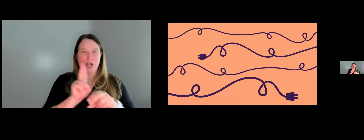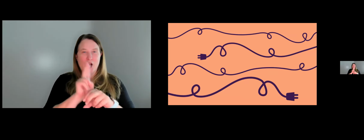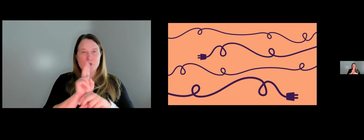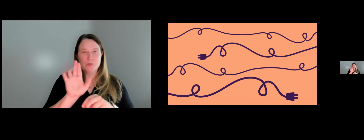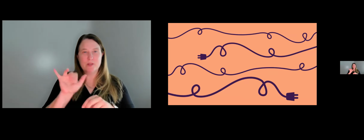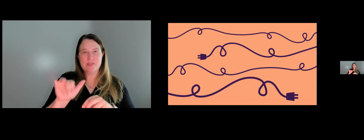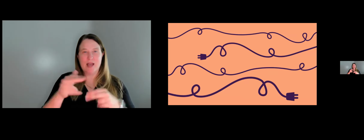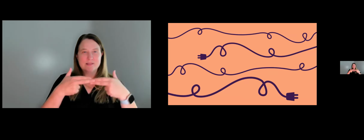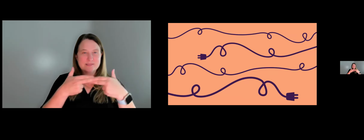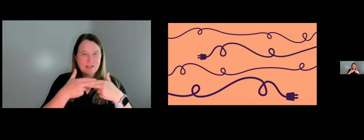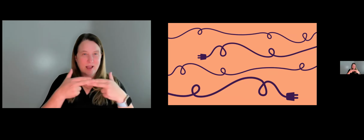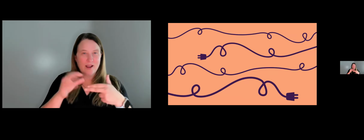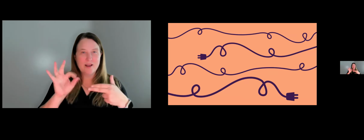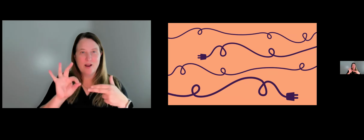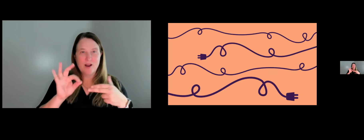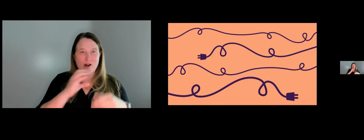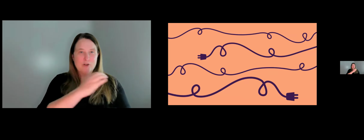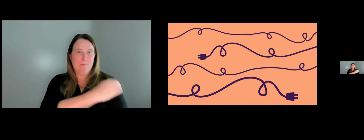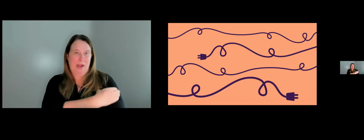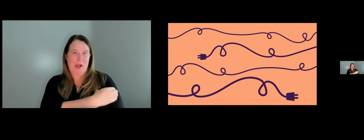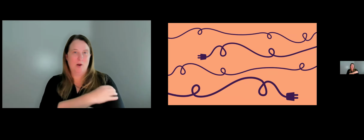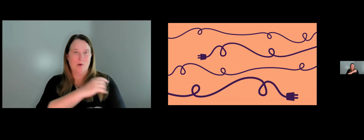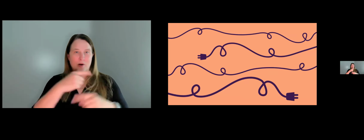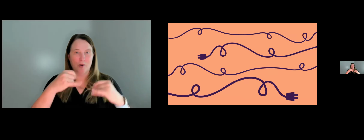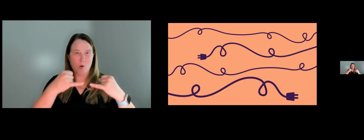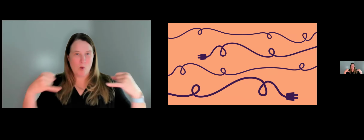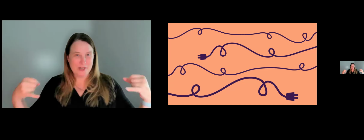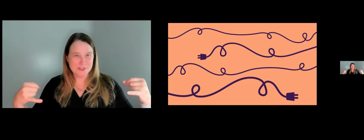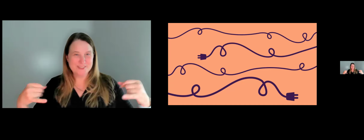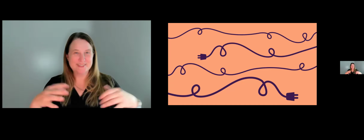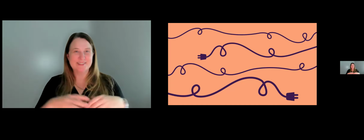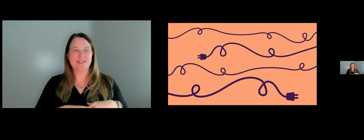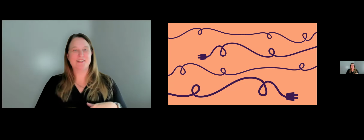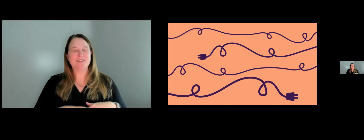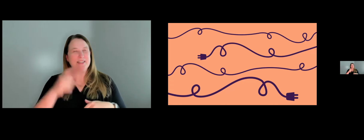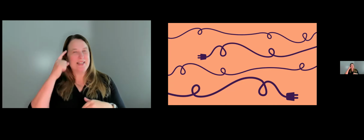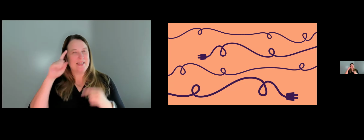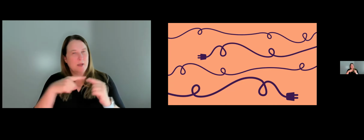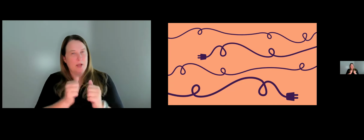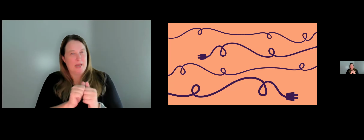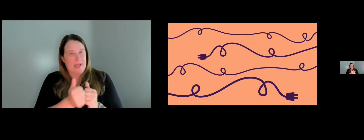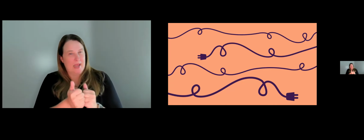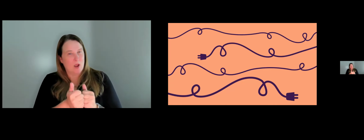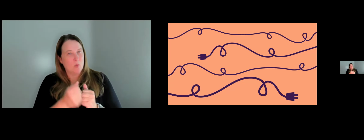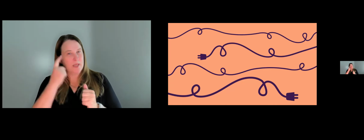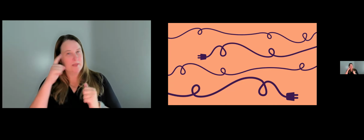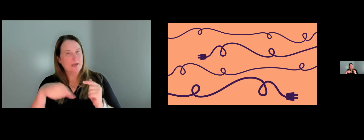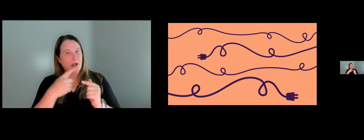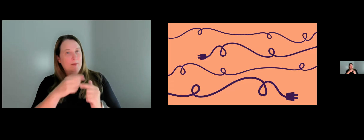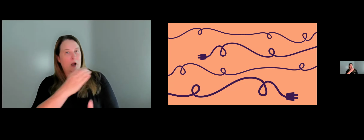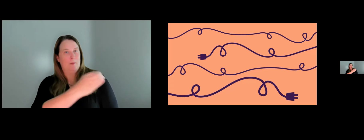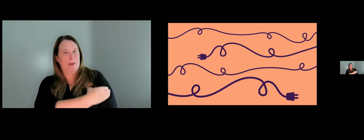So empowerment. I'm using this slide of power chords.